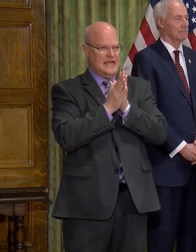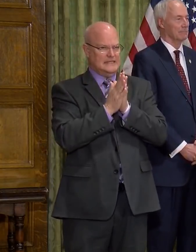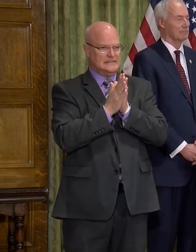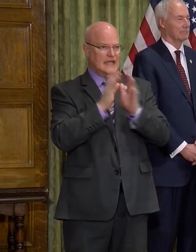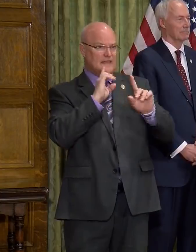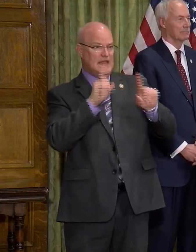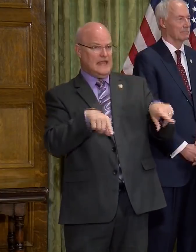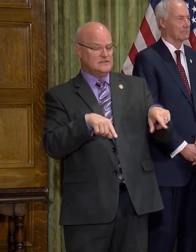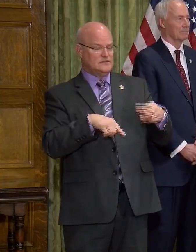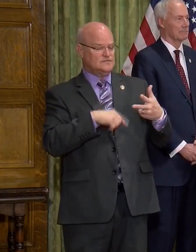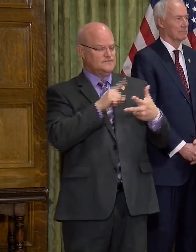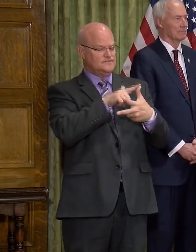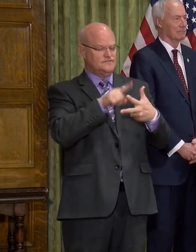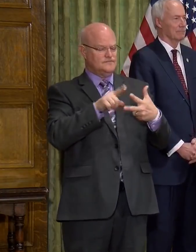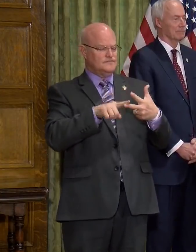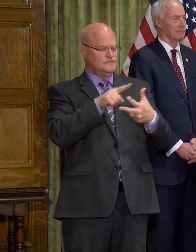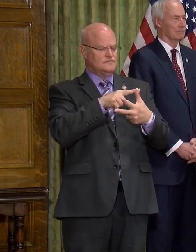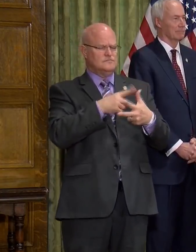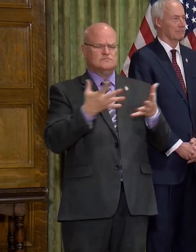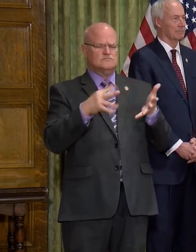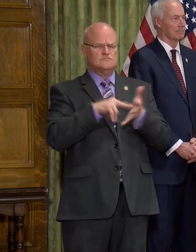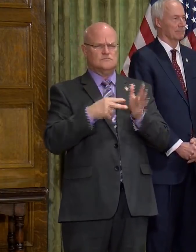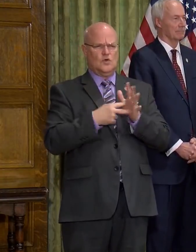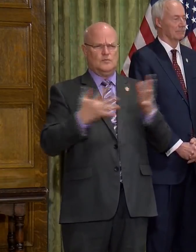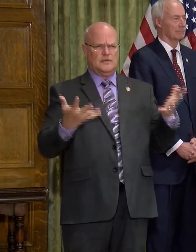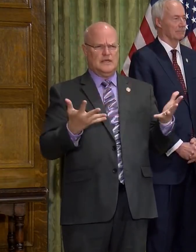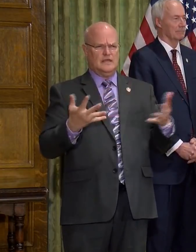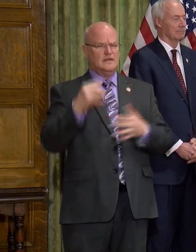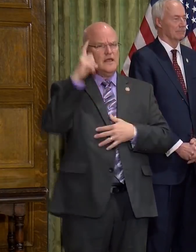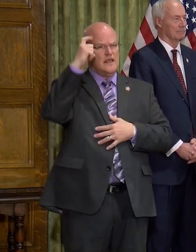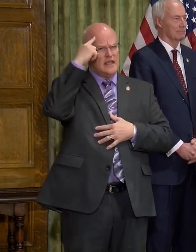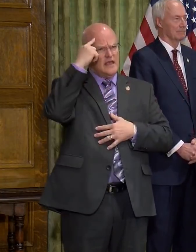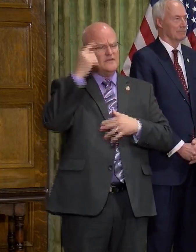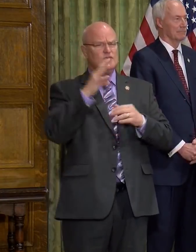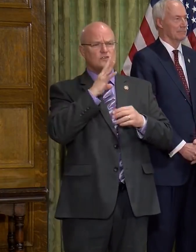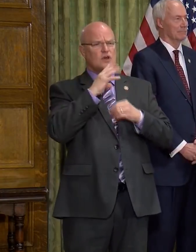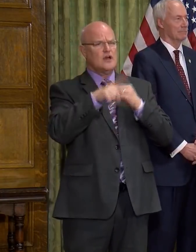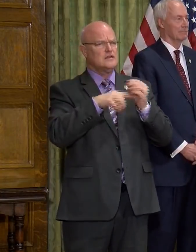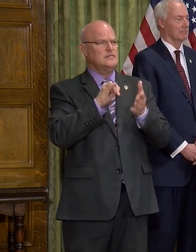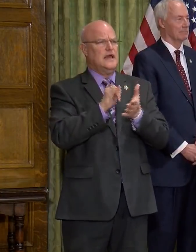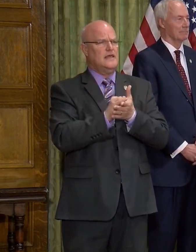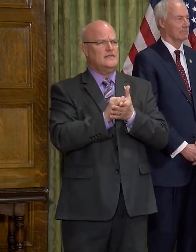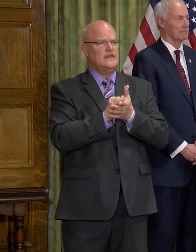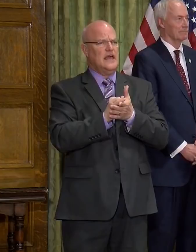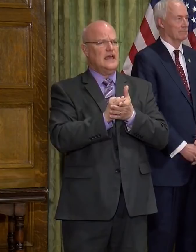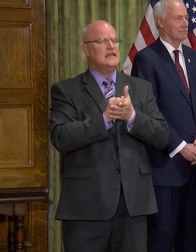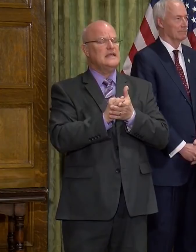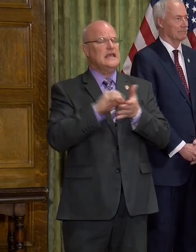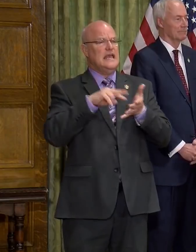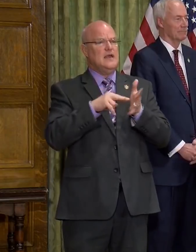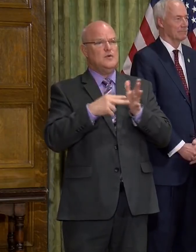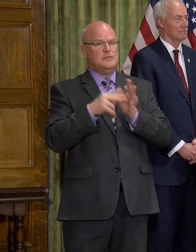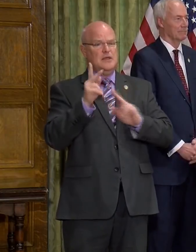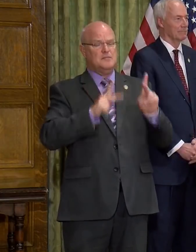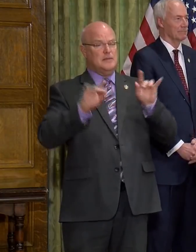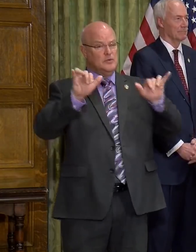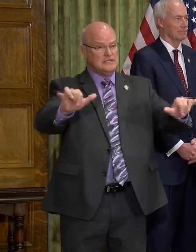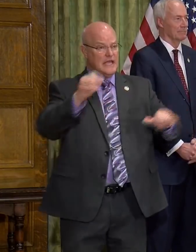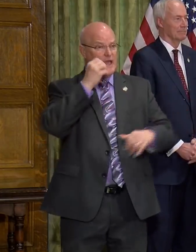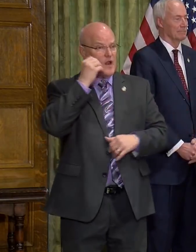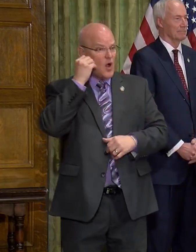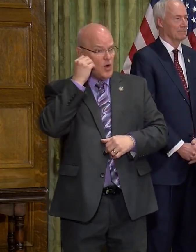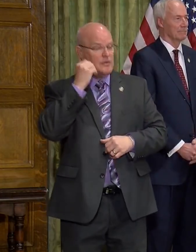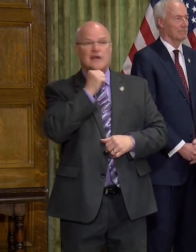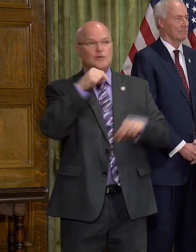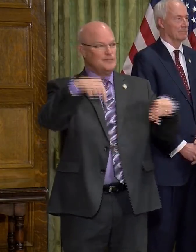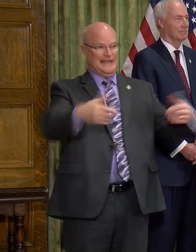then answer. The first is, what do you mean? And the governor has talked about that. In theory, it would mean everyone would stay at home and we